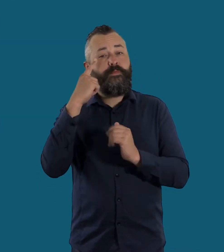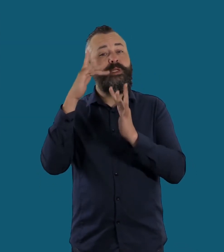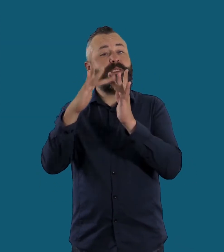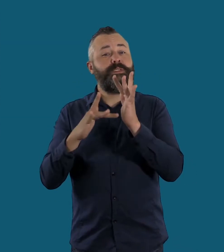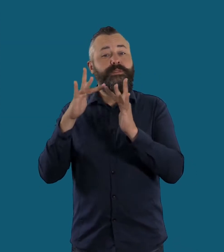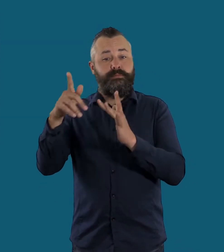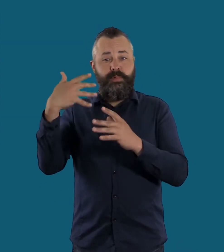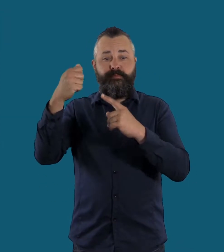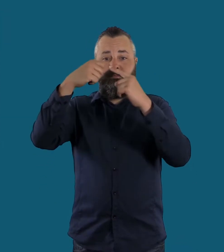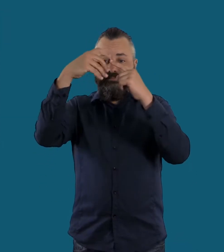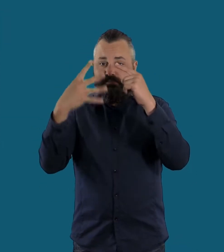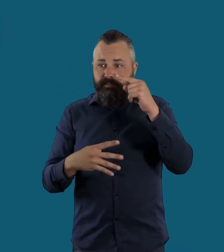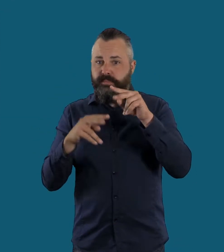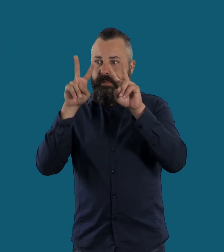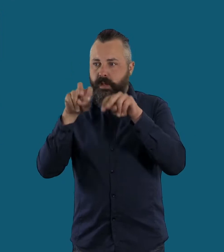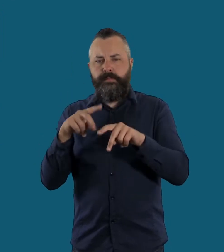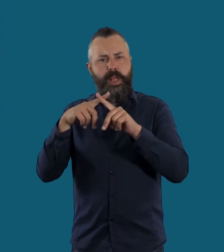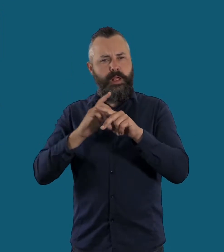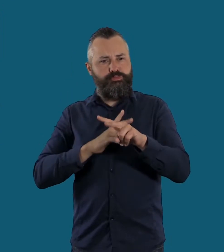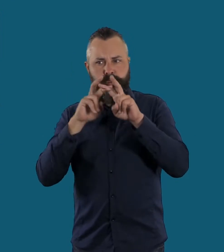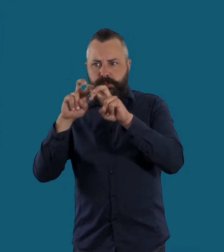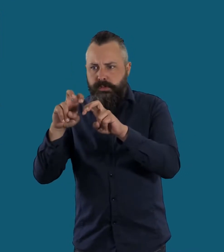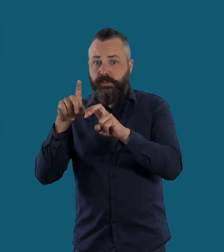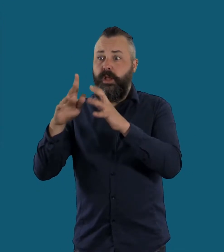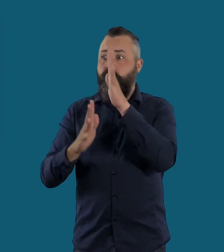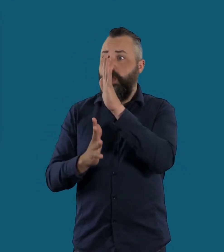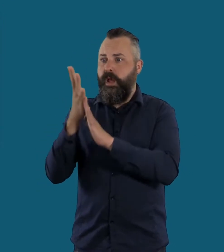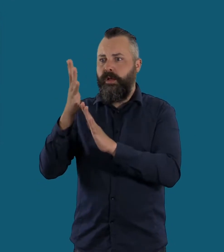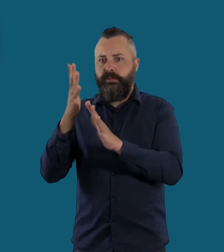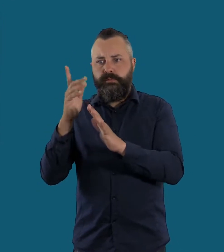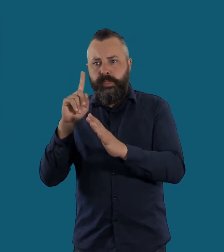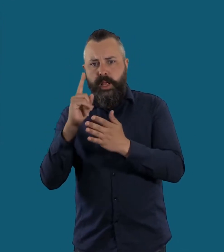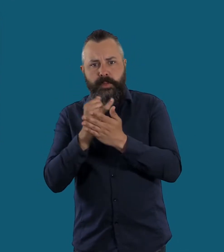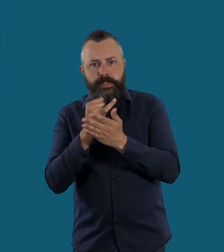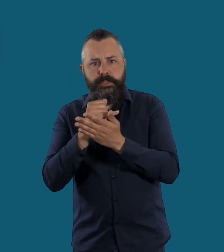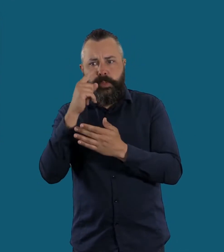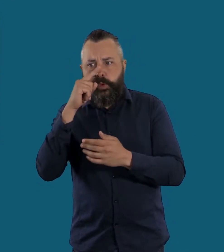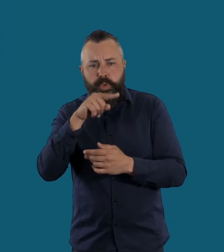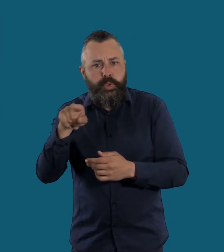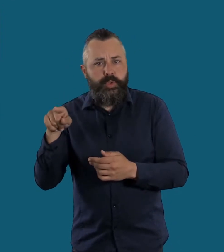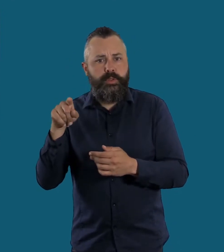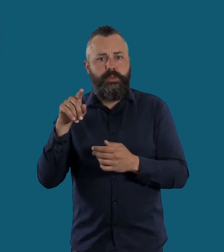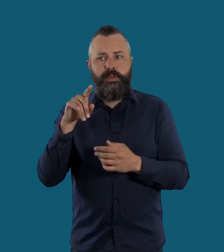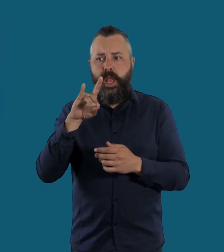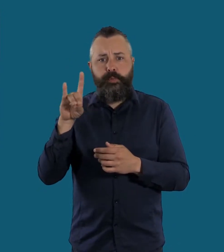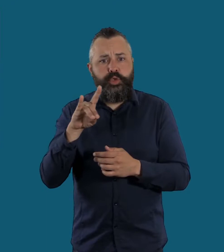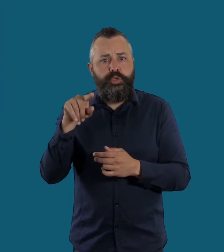You can look online for further details, including information of loss of human life and animal life, and impacts